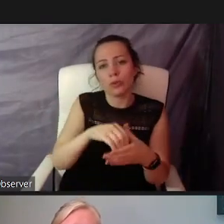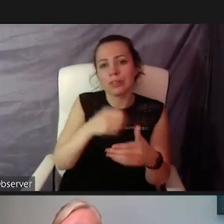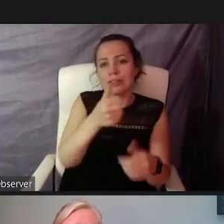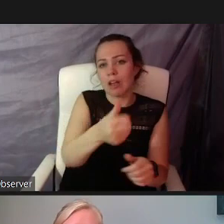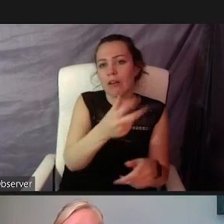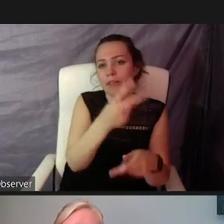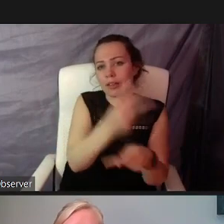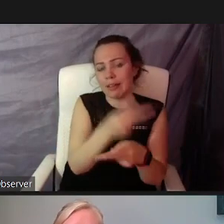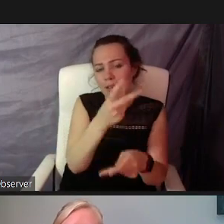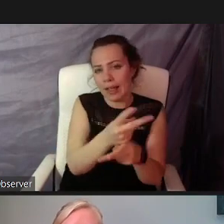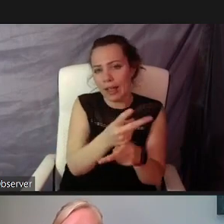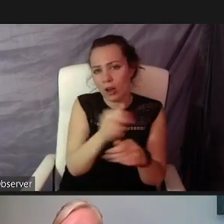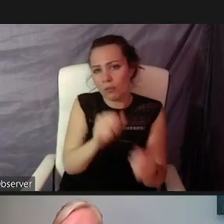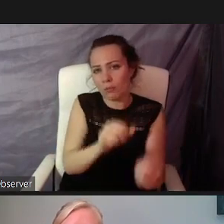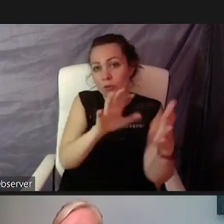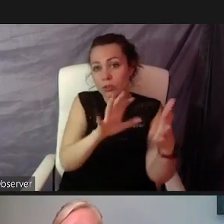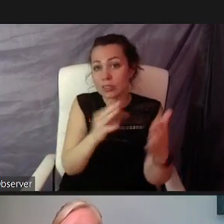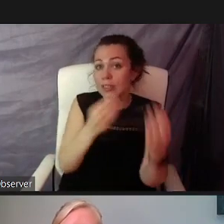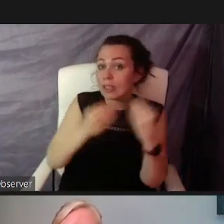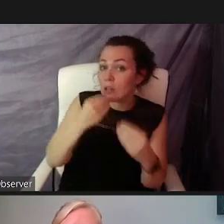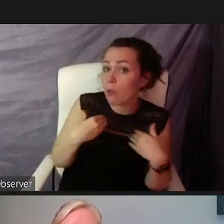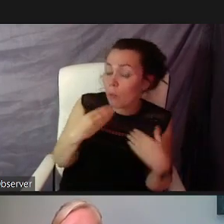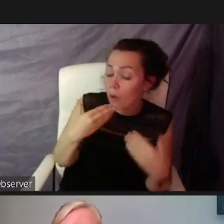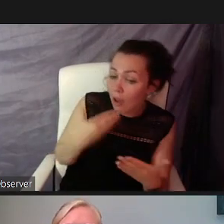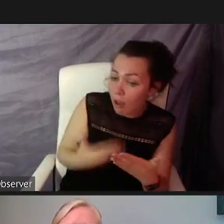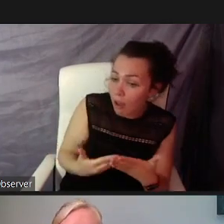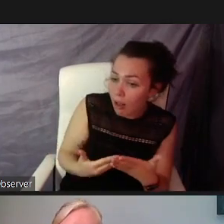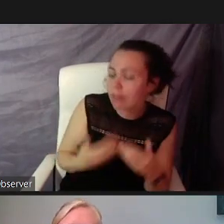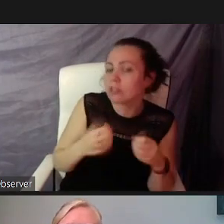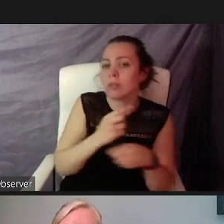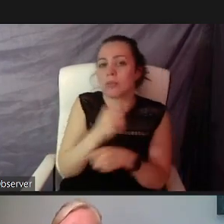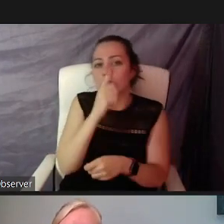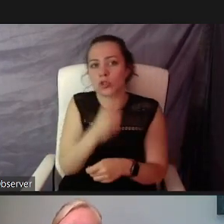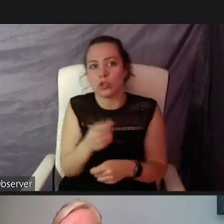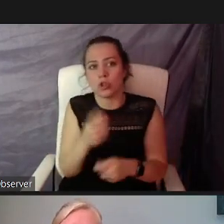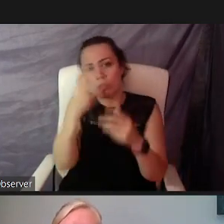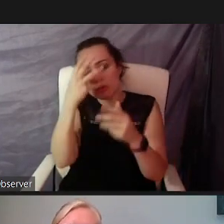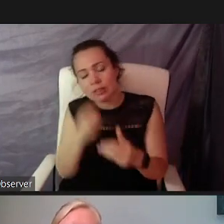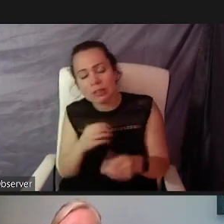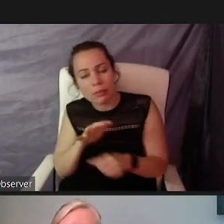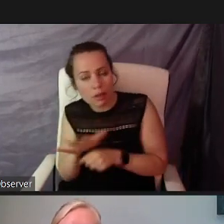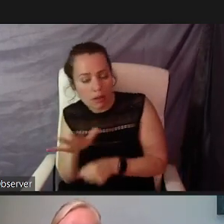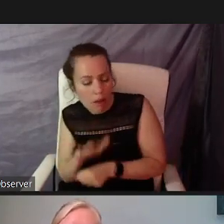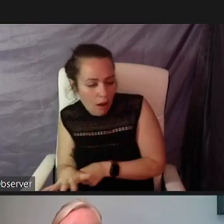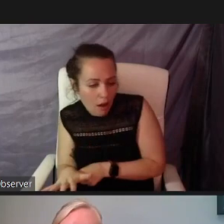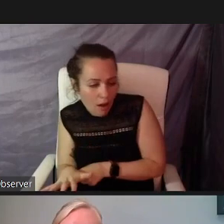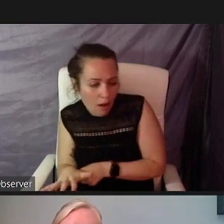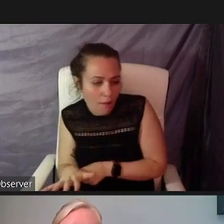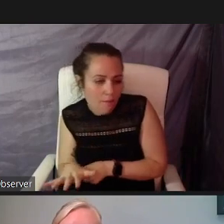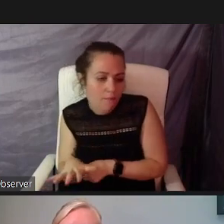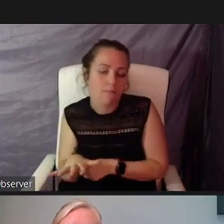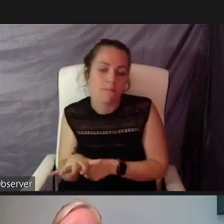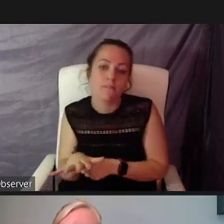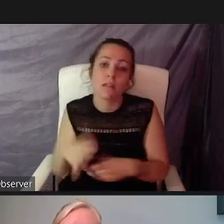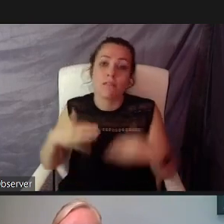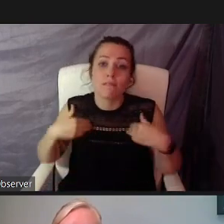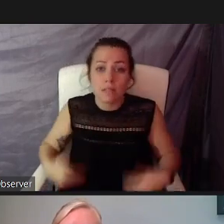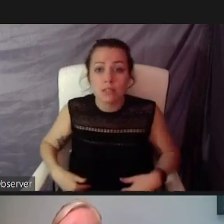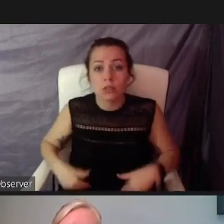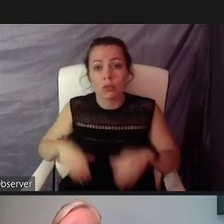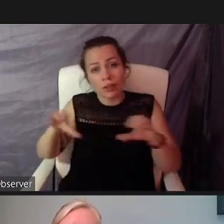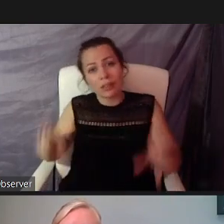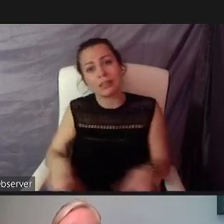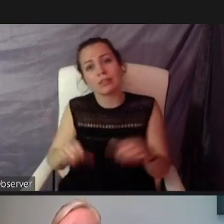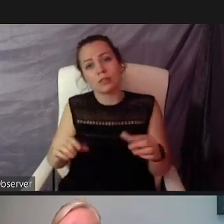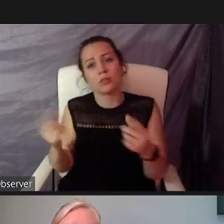you're eating well, trying to make sure you get enough rest and sleep, and trying to get physical